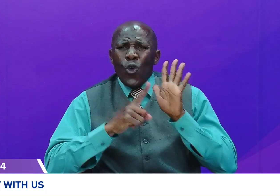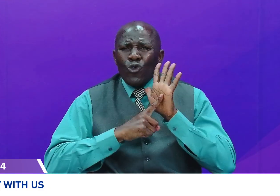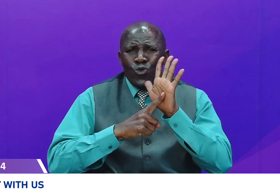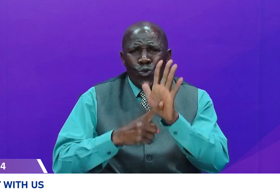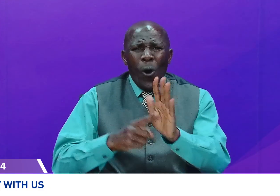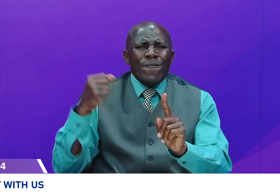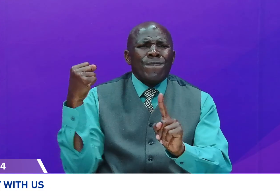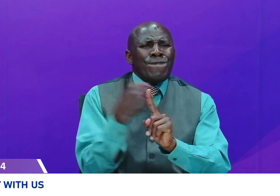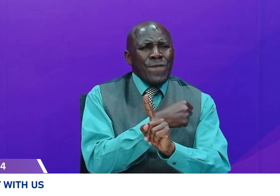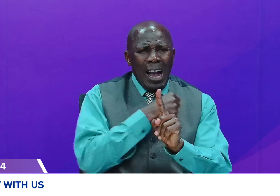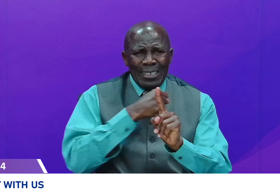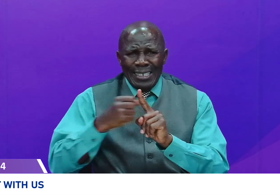estates.